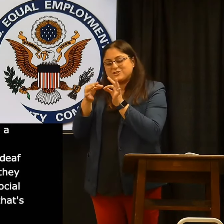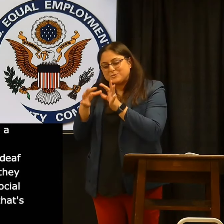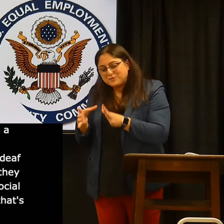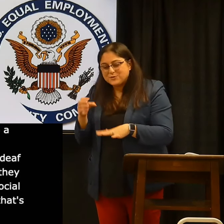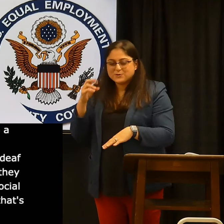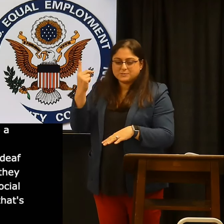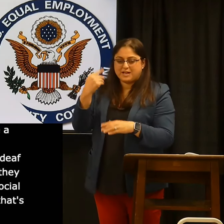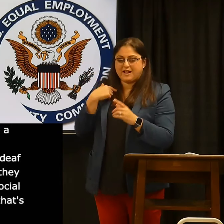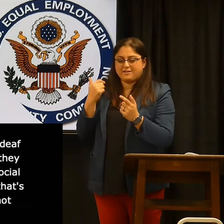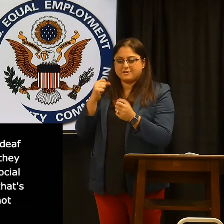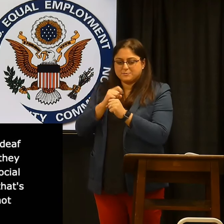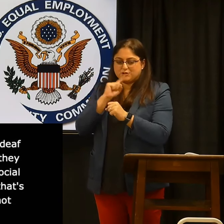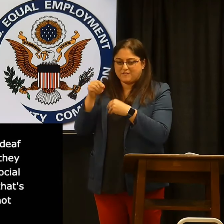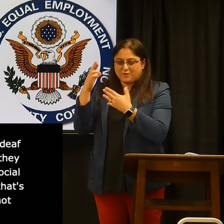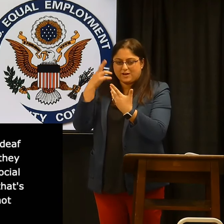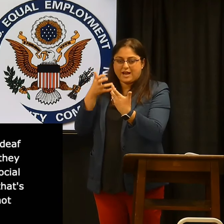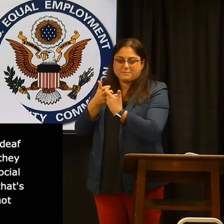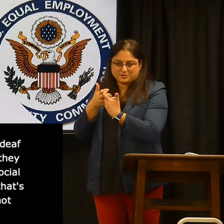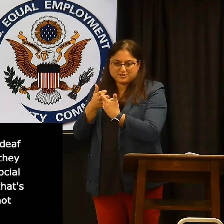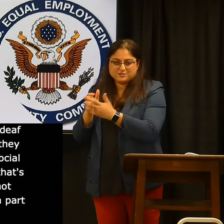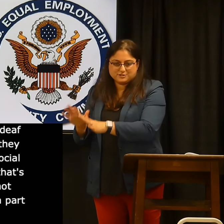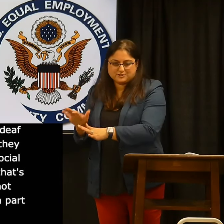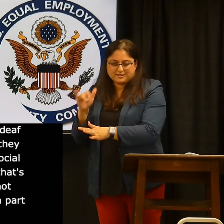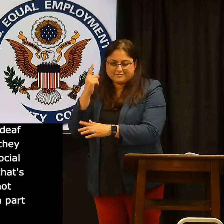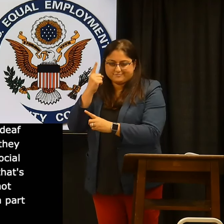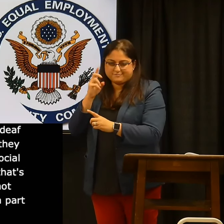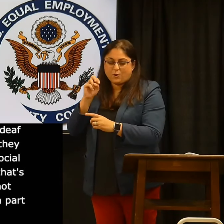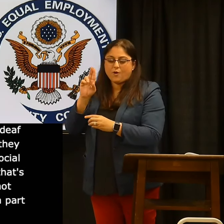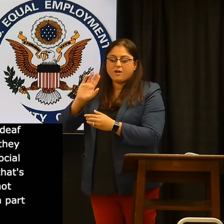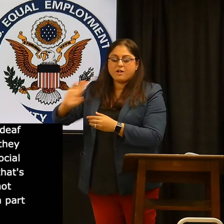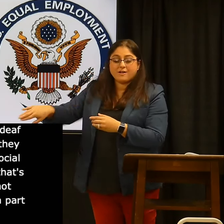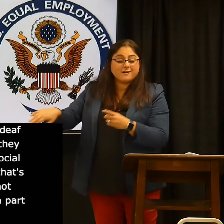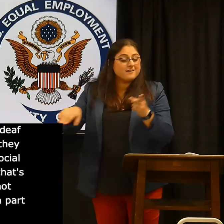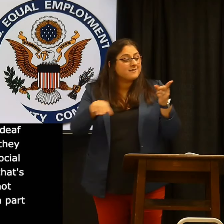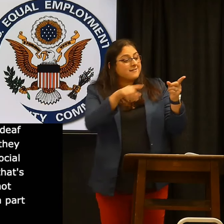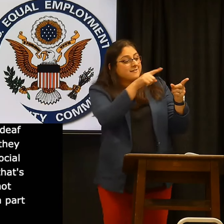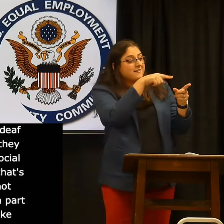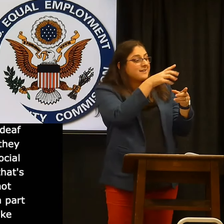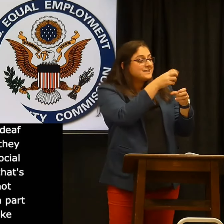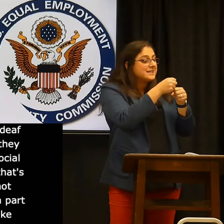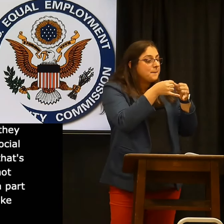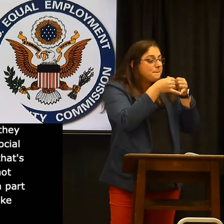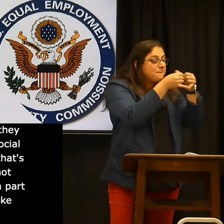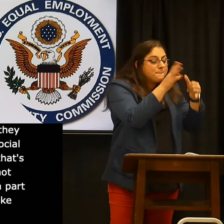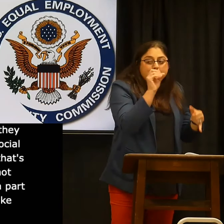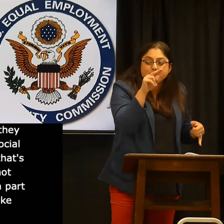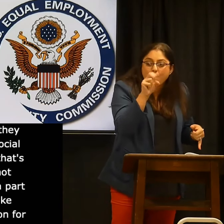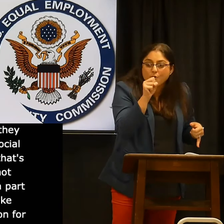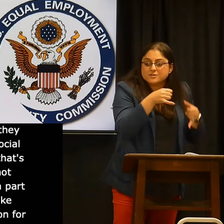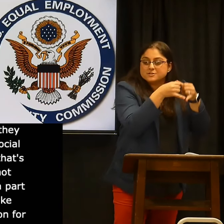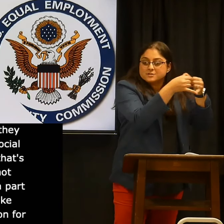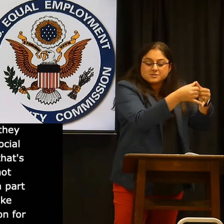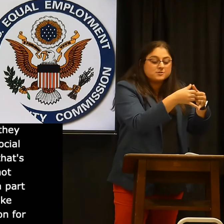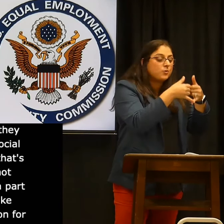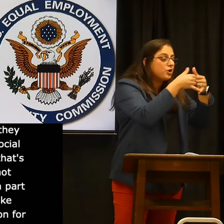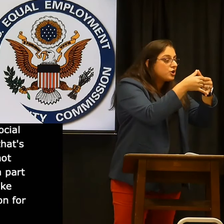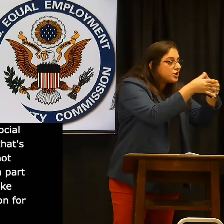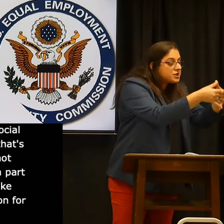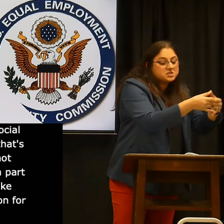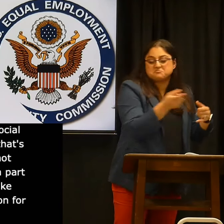that festivity. You know, you want to make sure that they have an accommodation for that particular social event. Or somebody gets a bonus or somebody